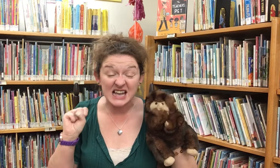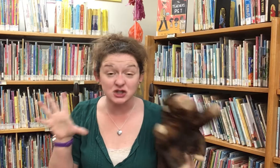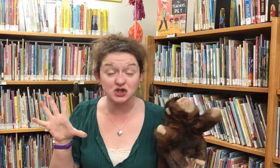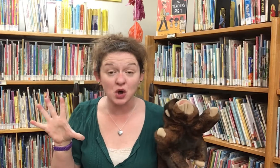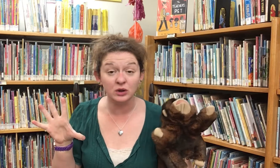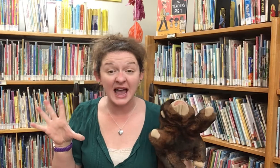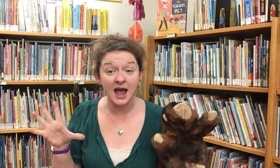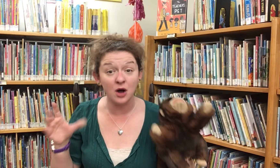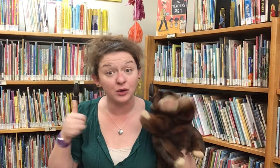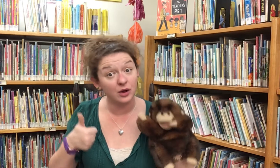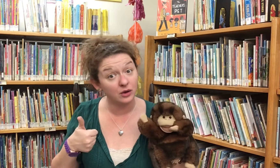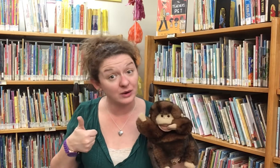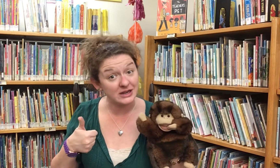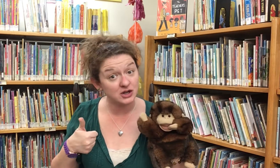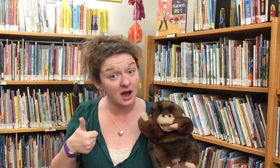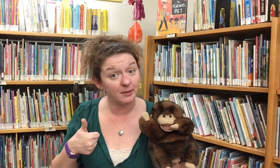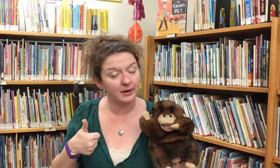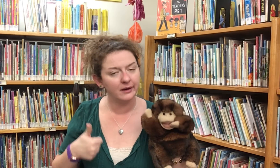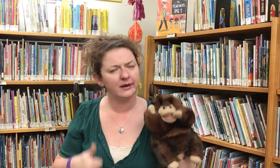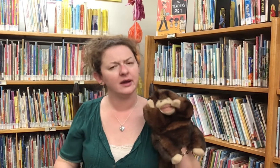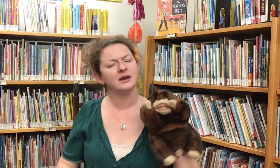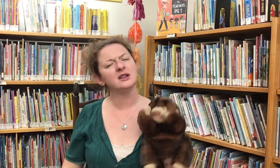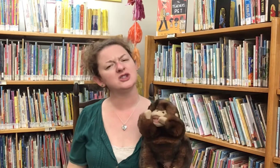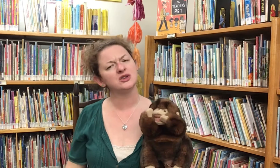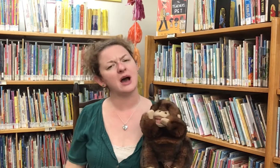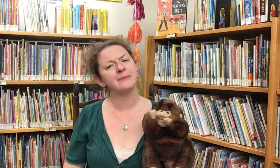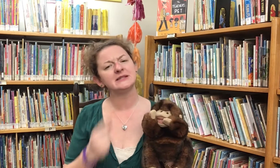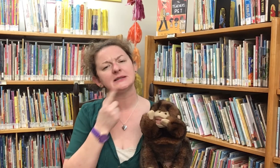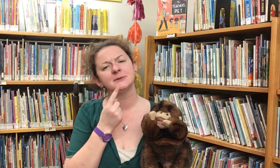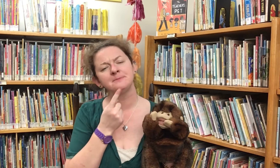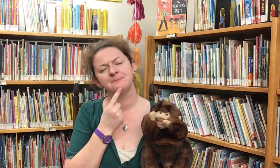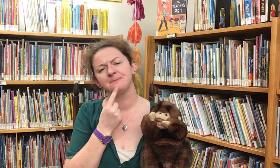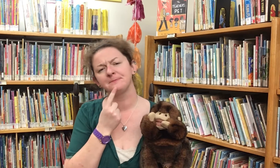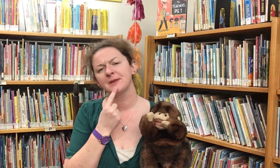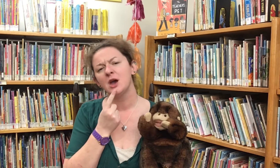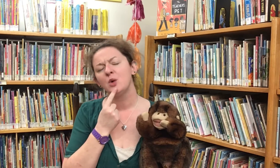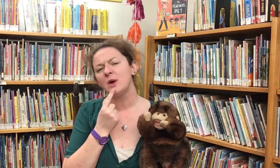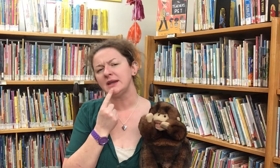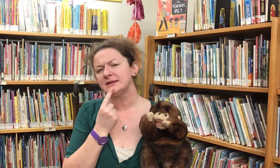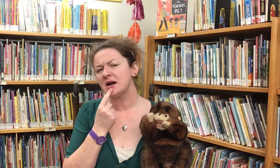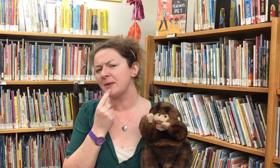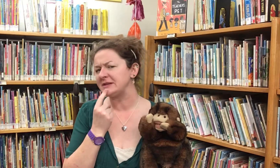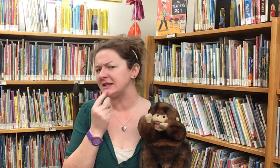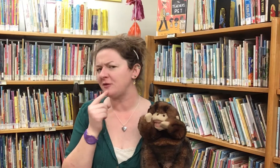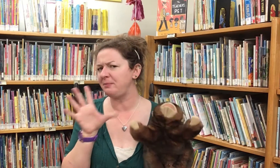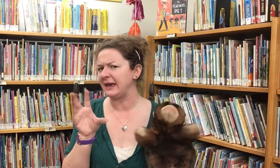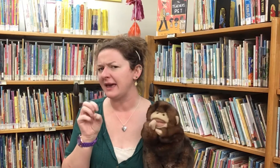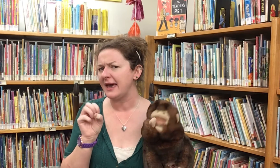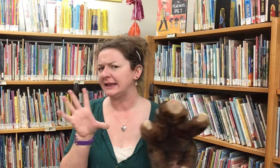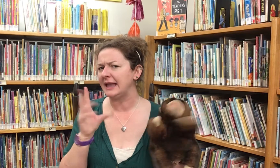so loud. Great job. Now let's do the opposite. What is the opposite of big and loud?